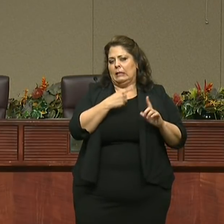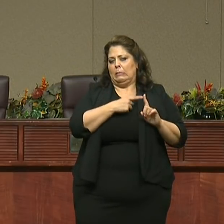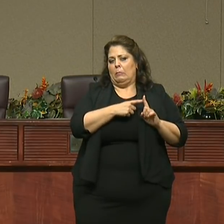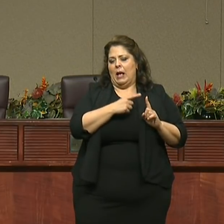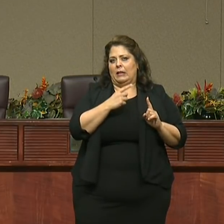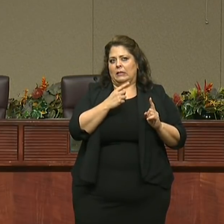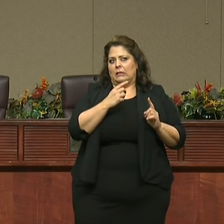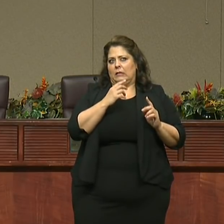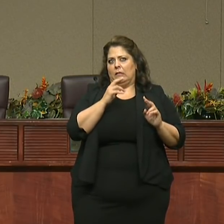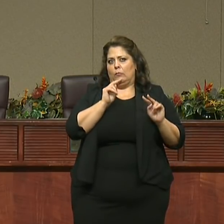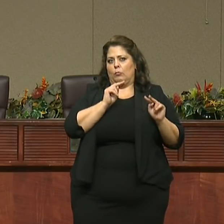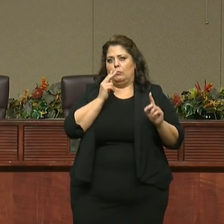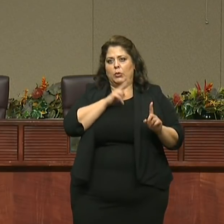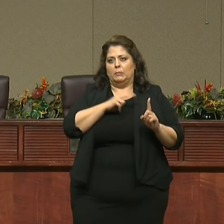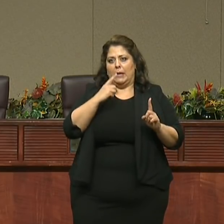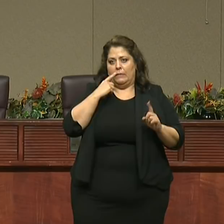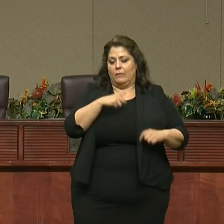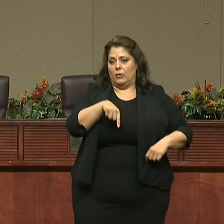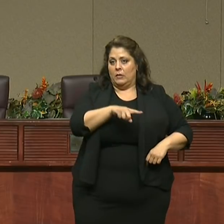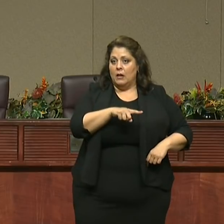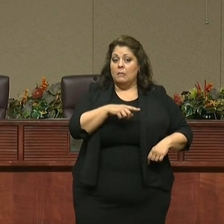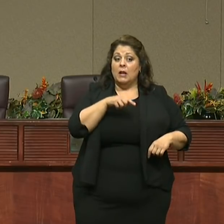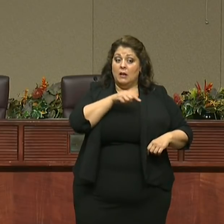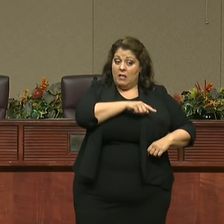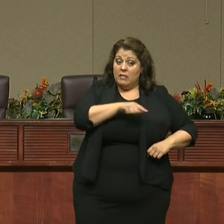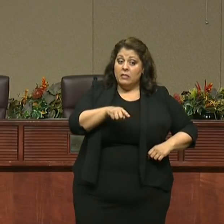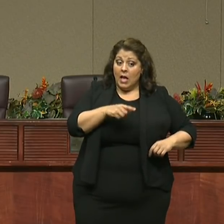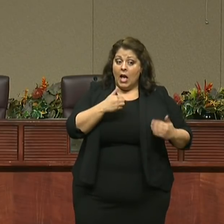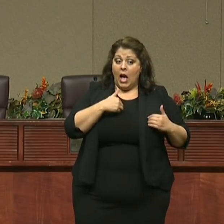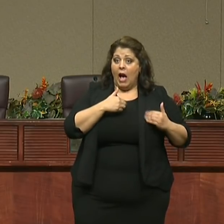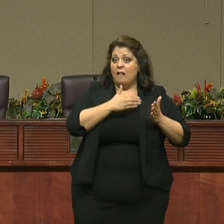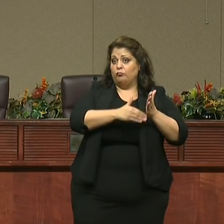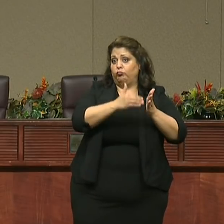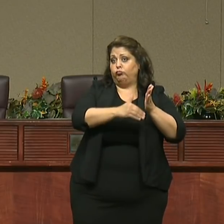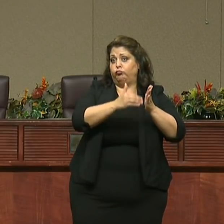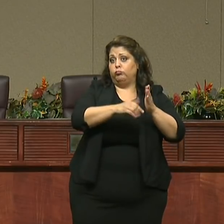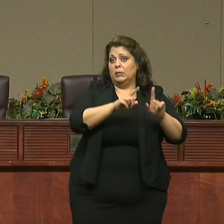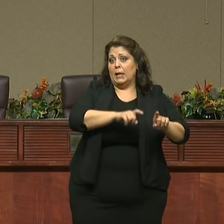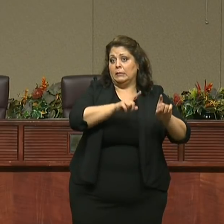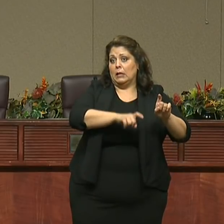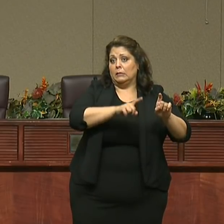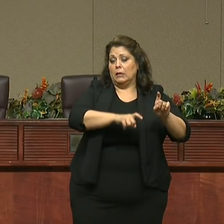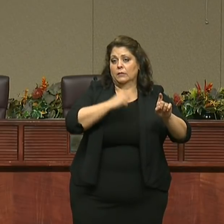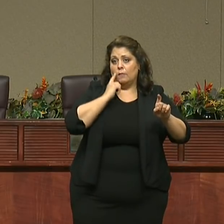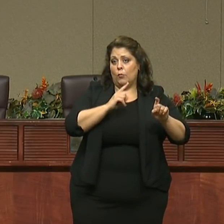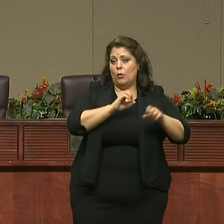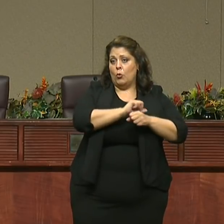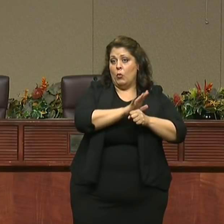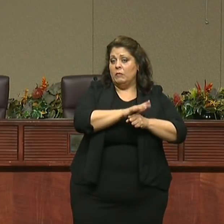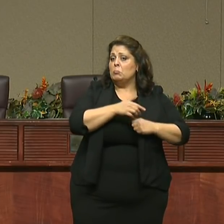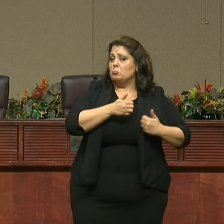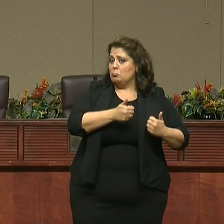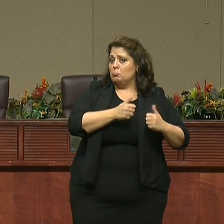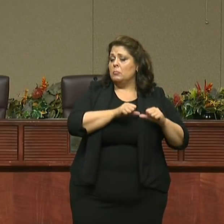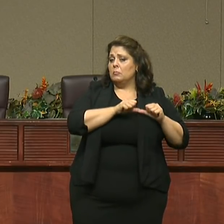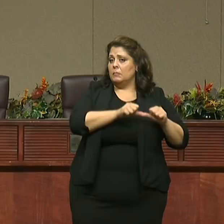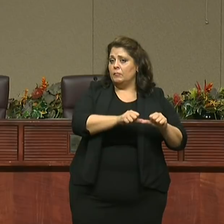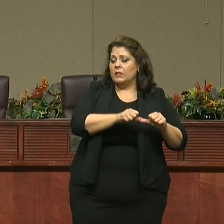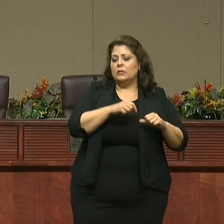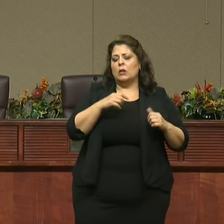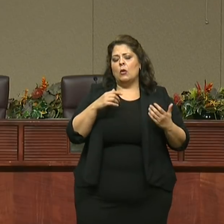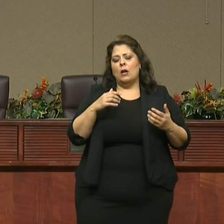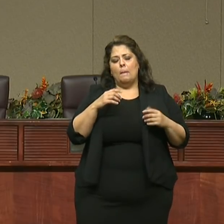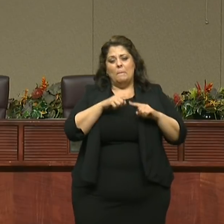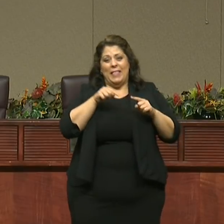heard Dr. Pino talk about that a few moments ago. So all of this within this week, we're going to be looking at